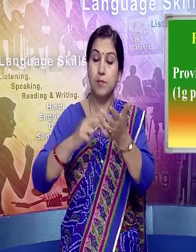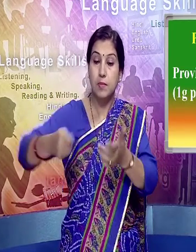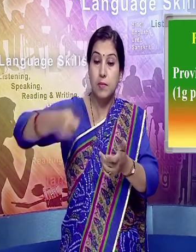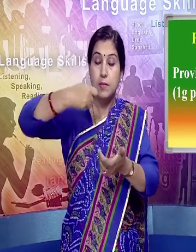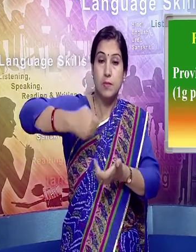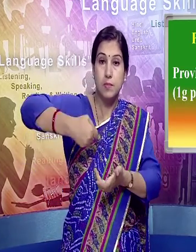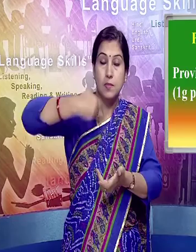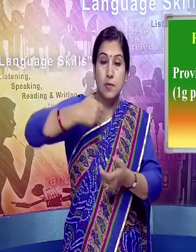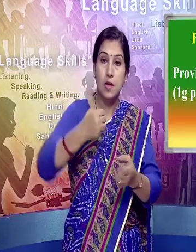calories,